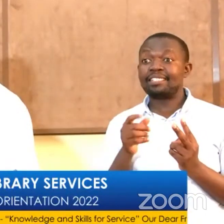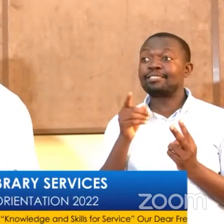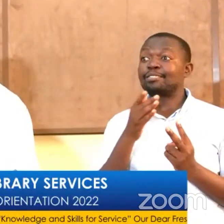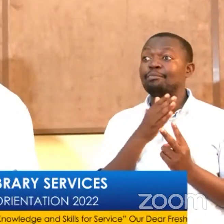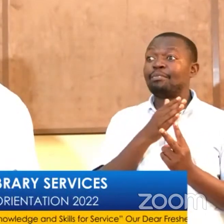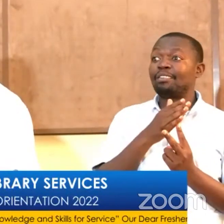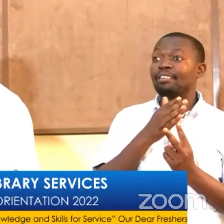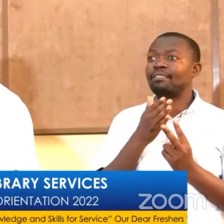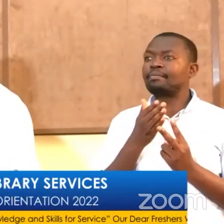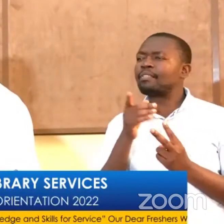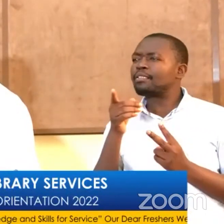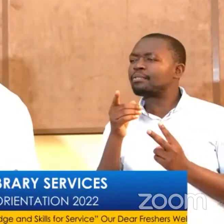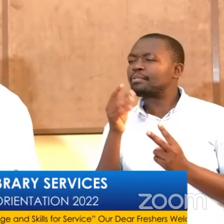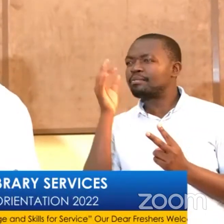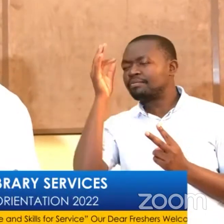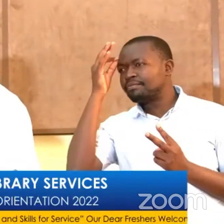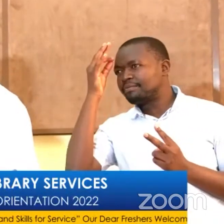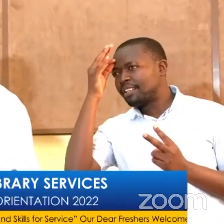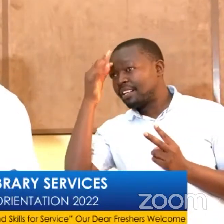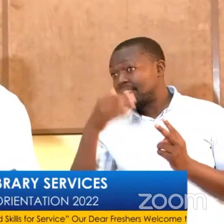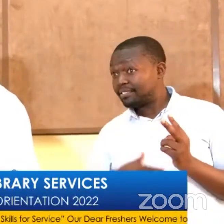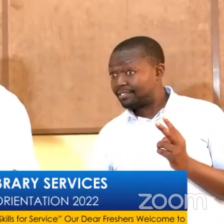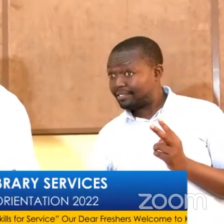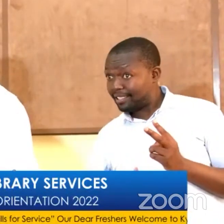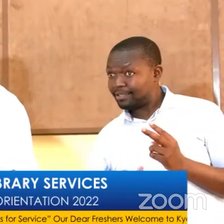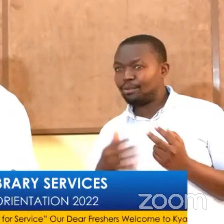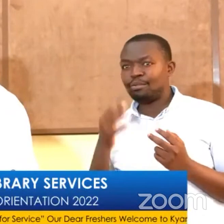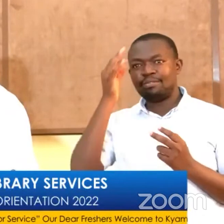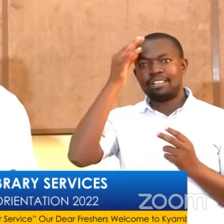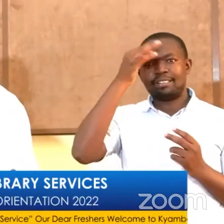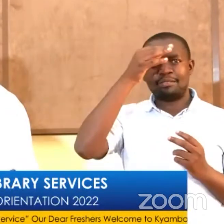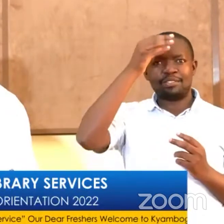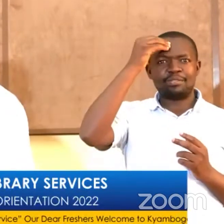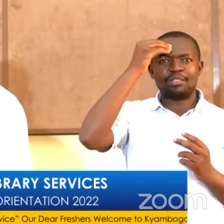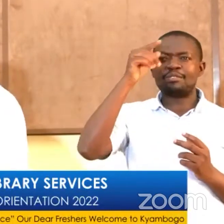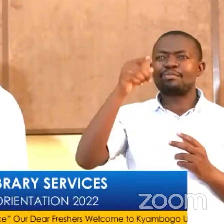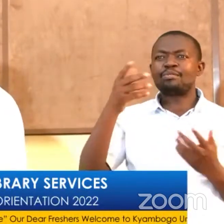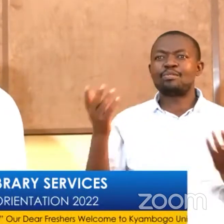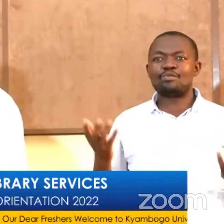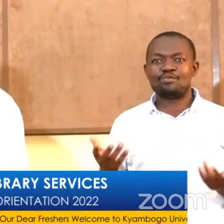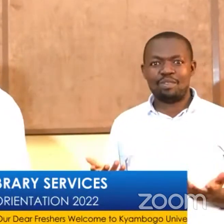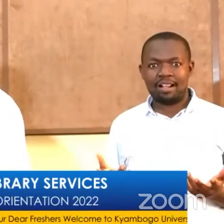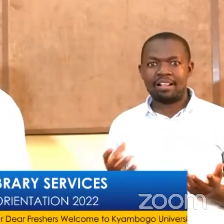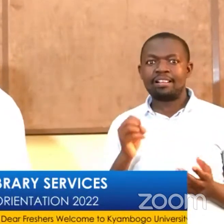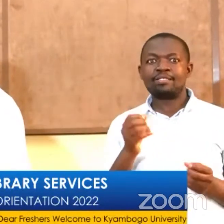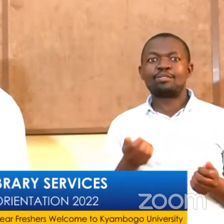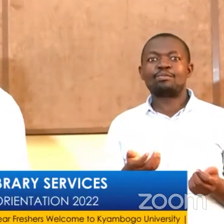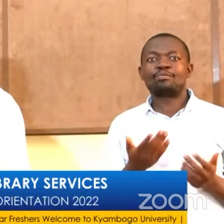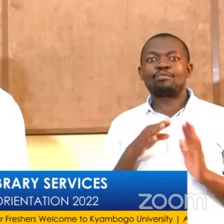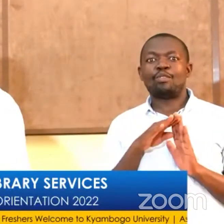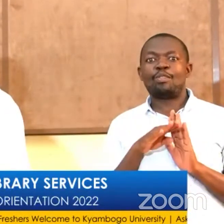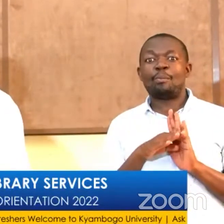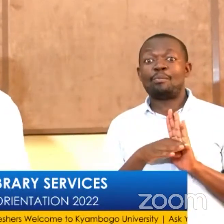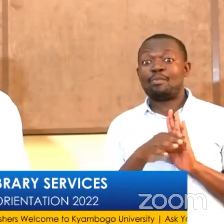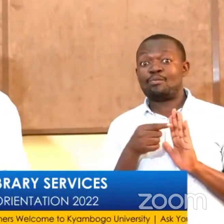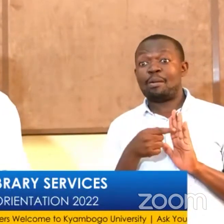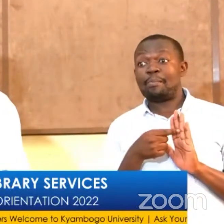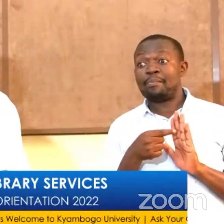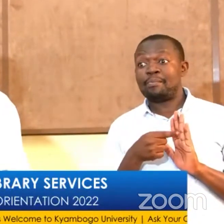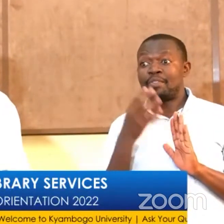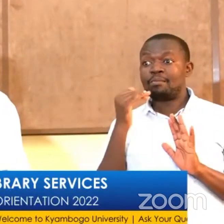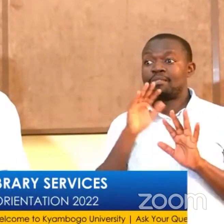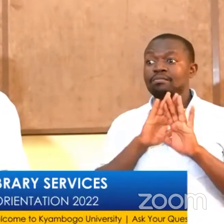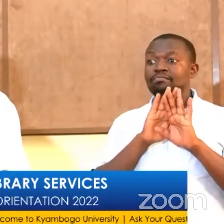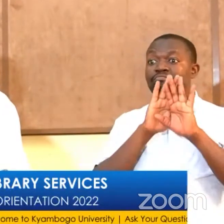To Faculty of Science or Faculty of Education? So you should follow the program because it is